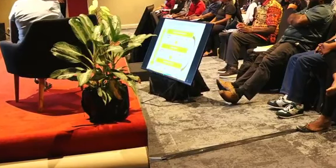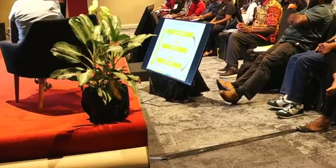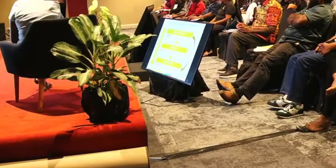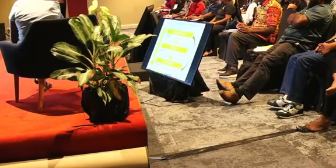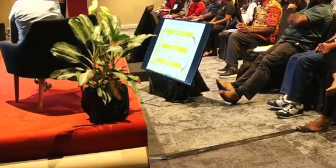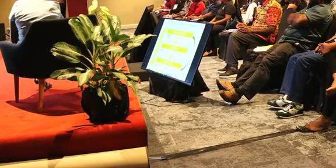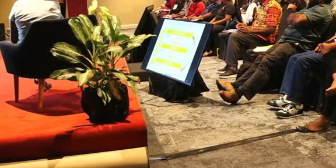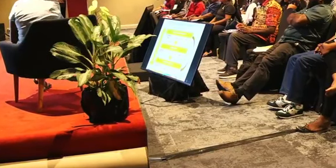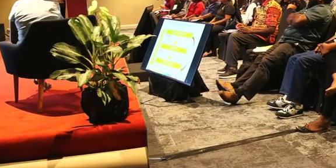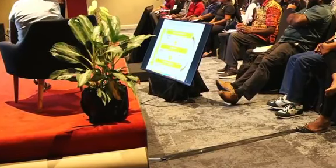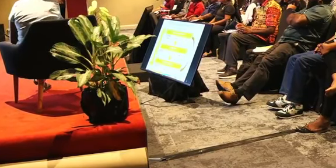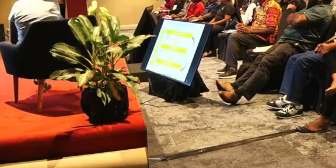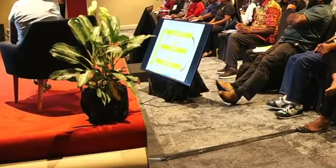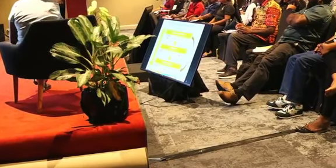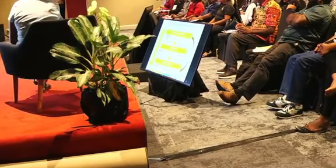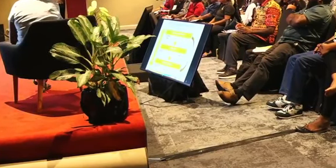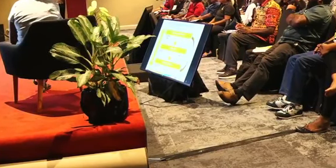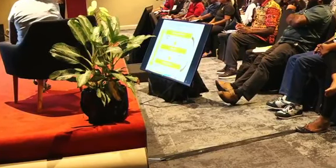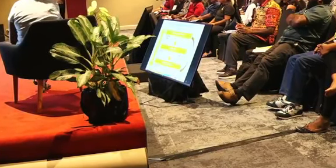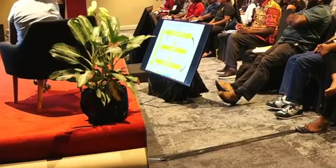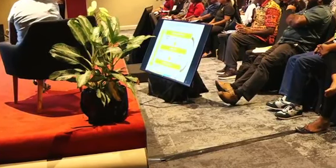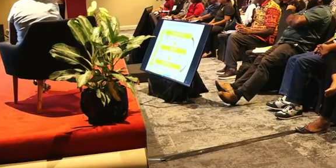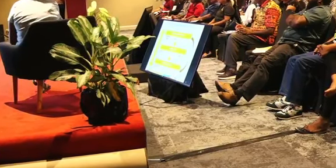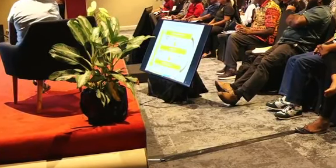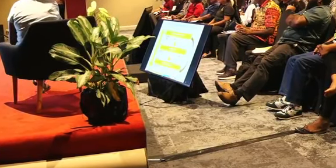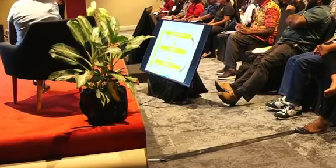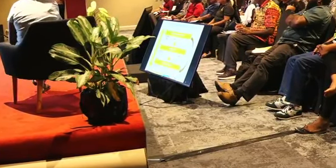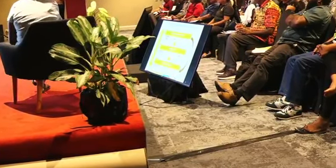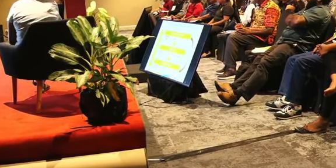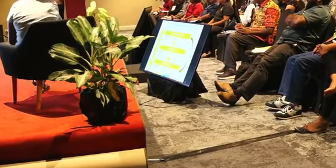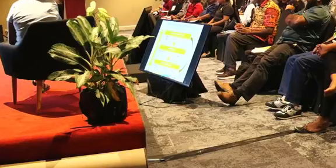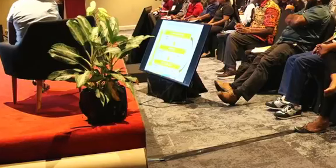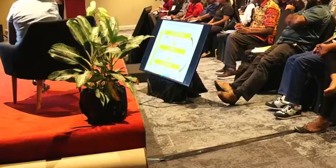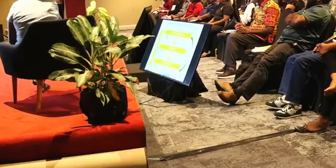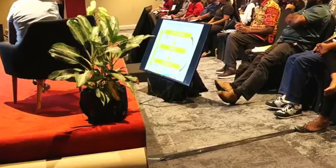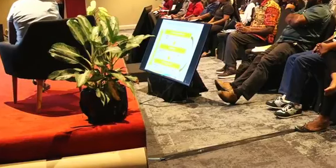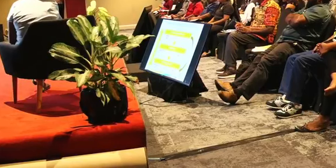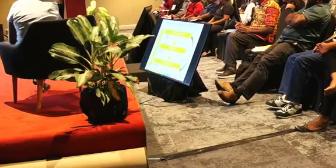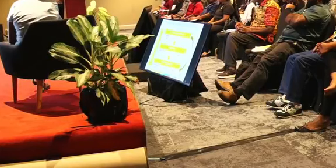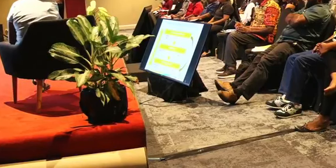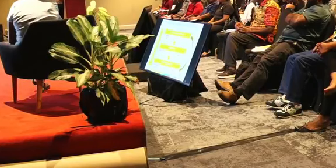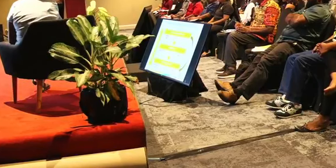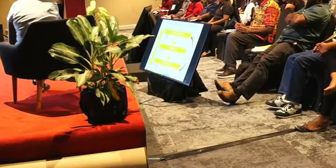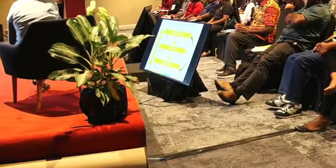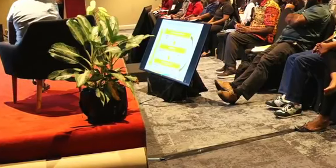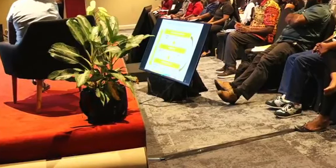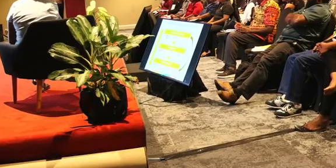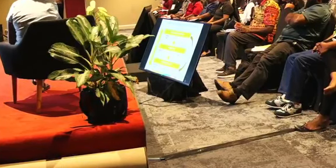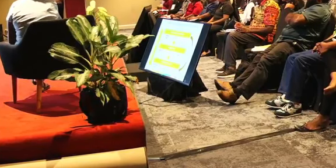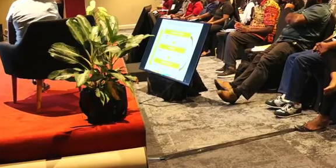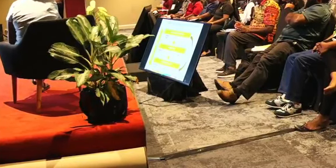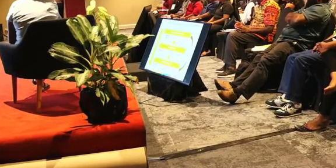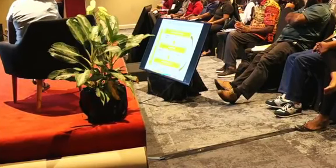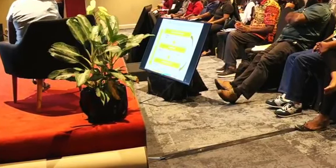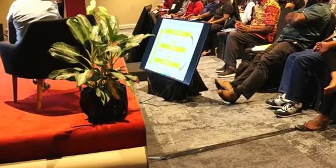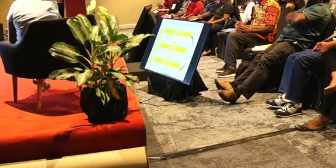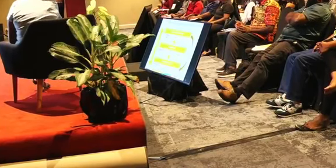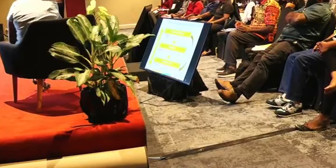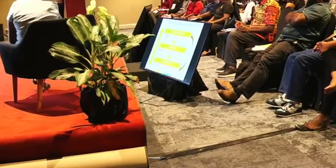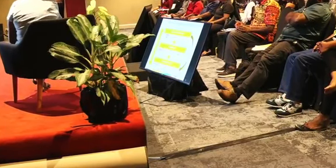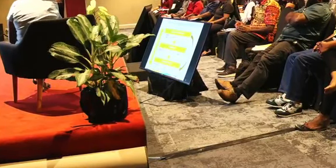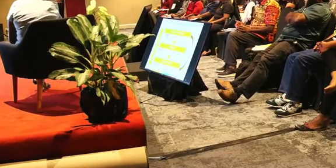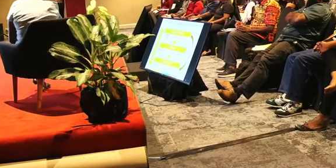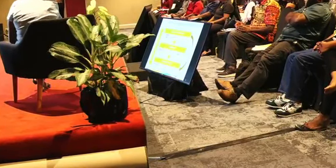Okay, and that's when you are taken to court for non-payment or non-lodgement of